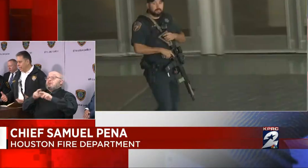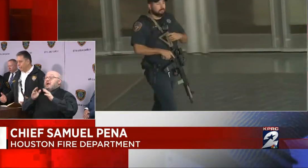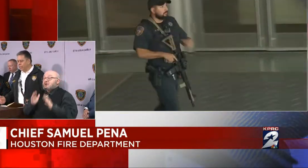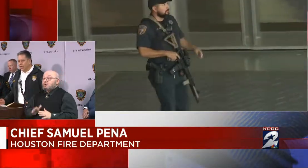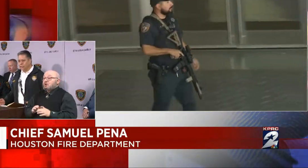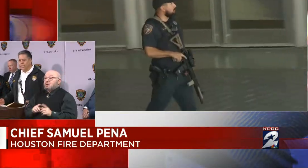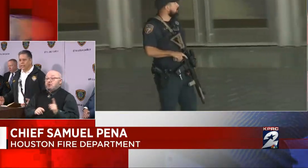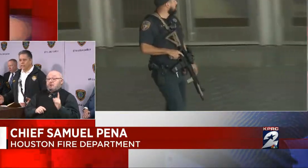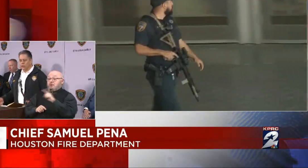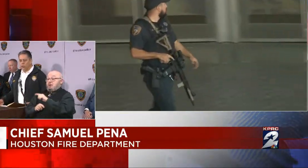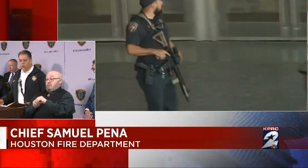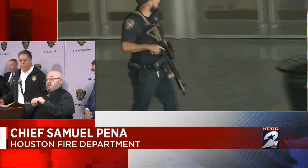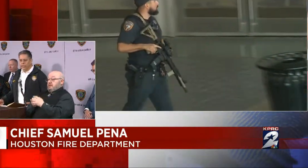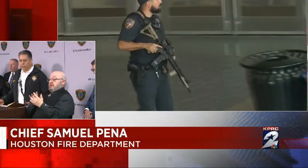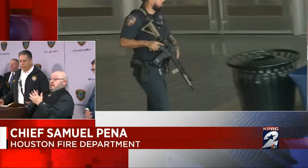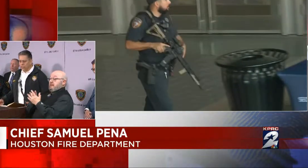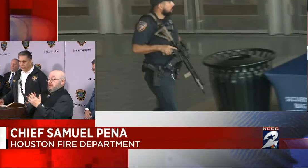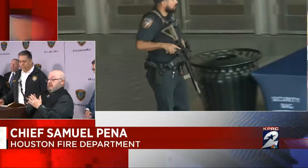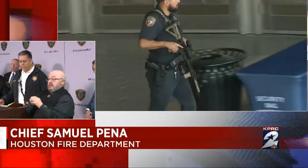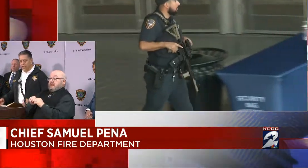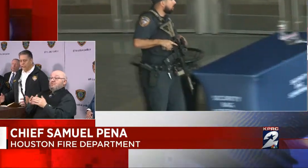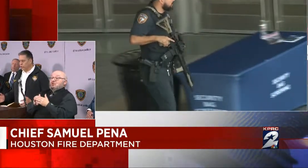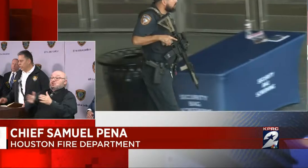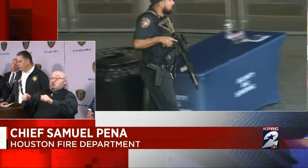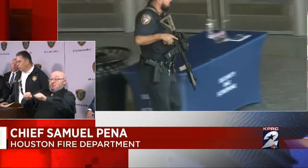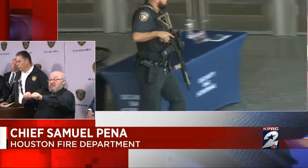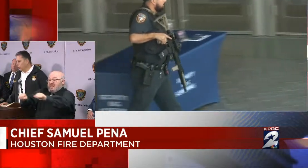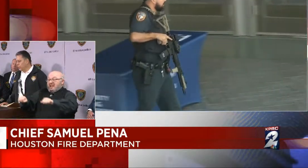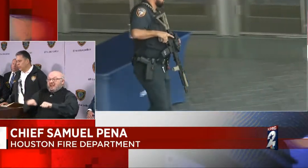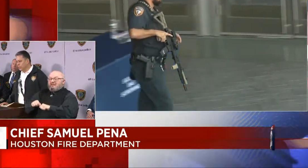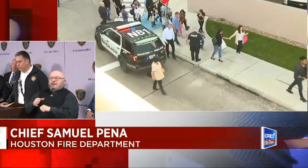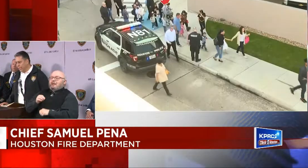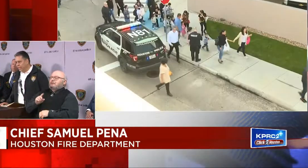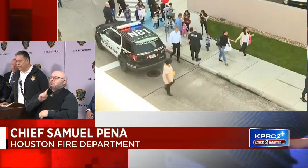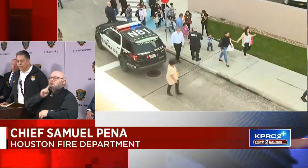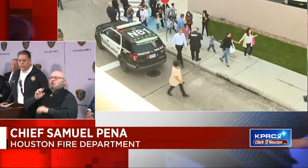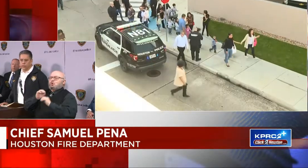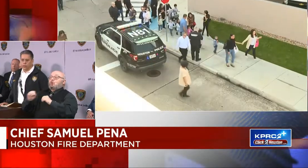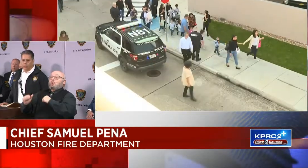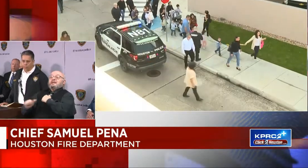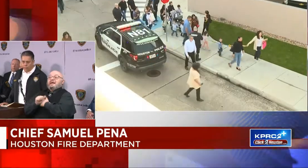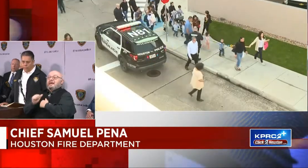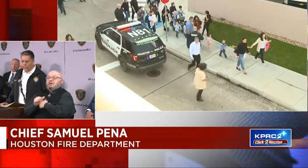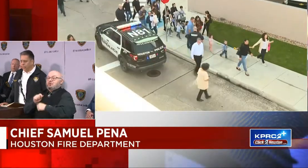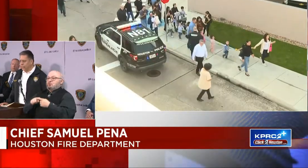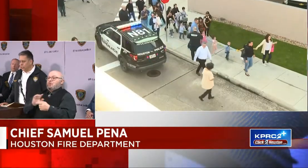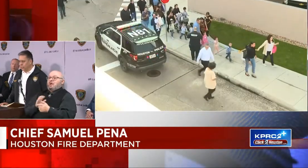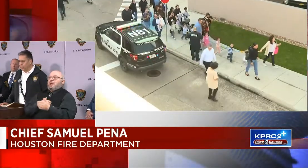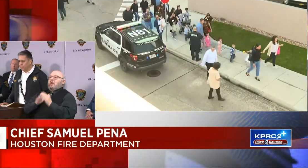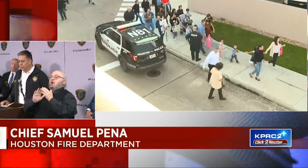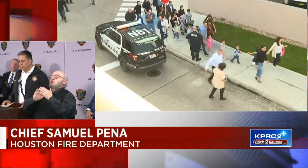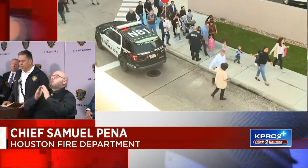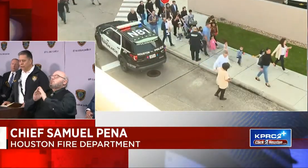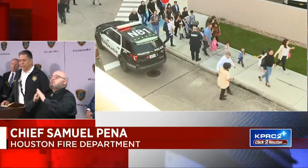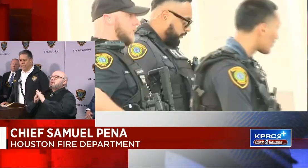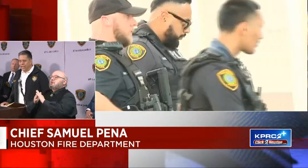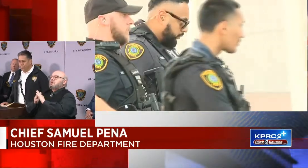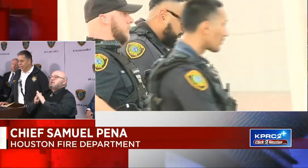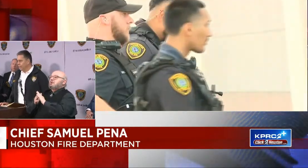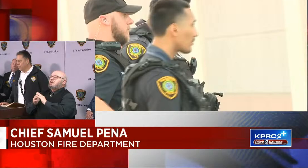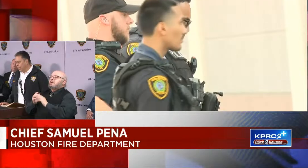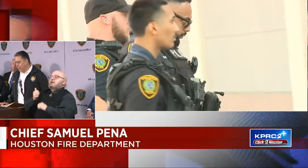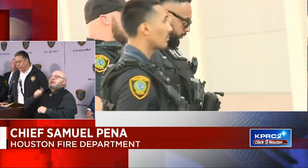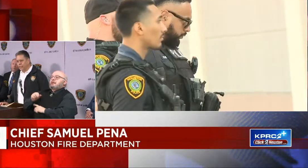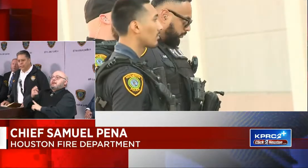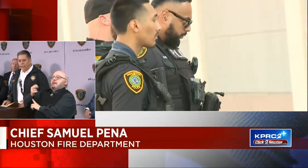that came in contact or in the general vicinity, and certainly no danger to our community in terms of any